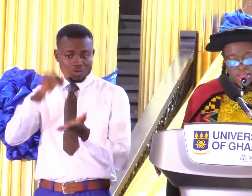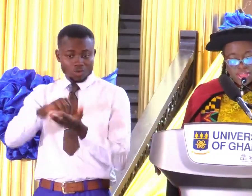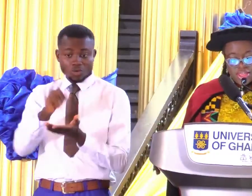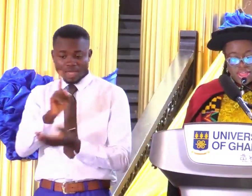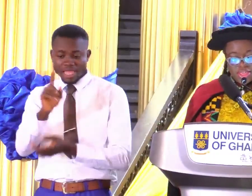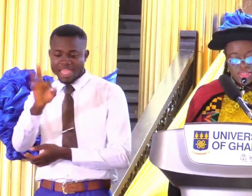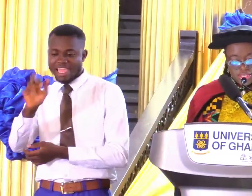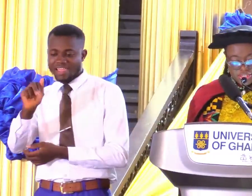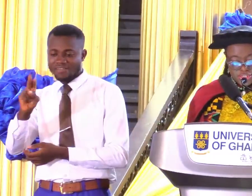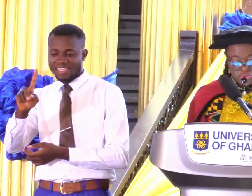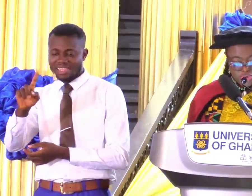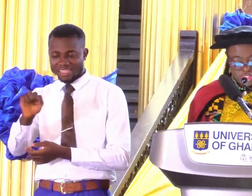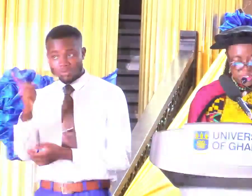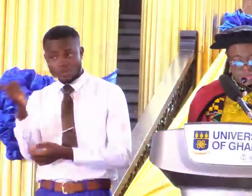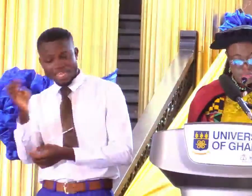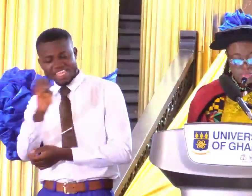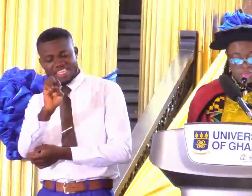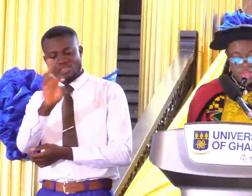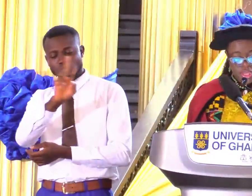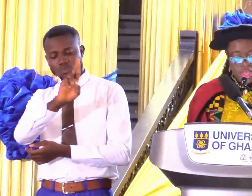Fantiakwa, in the Eastern region,